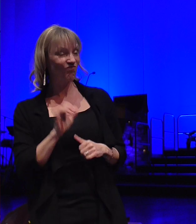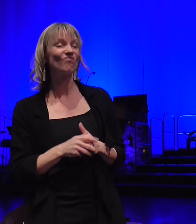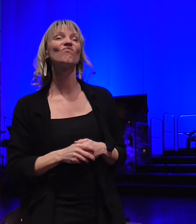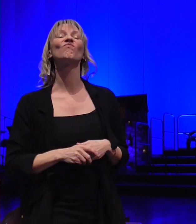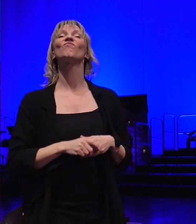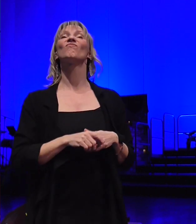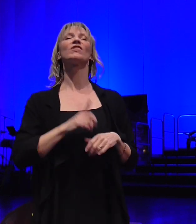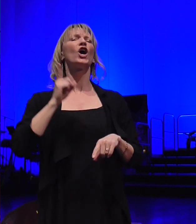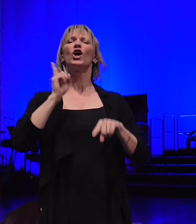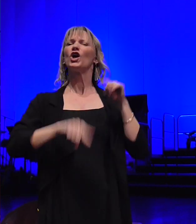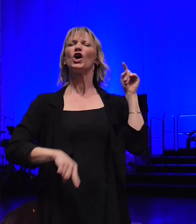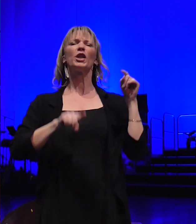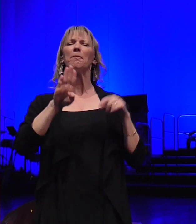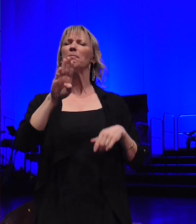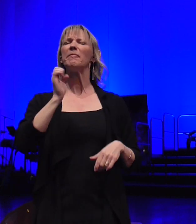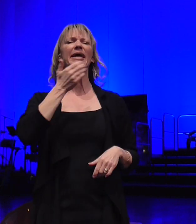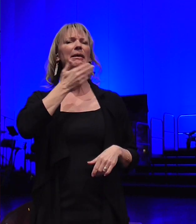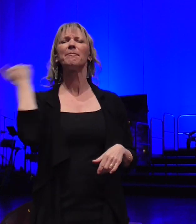Couldn't be better.